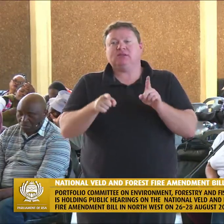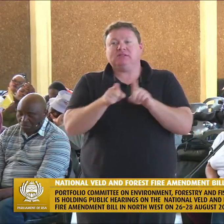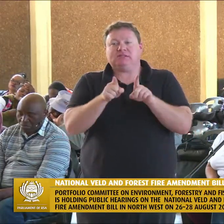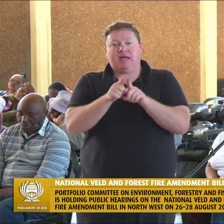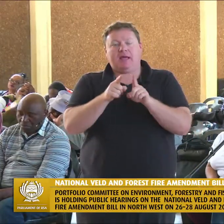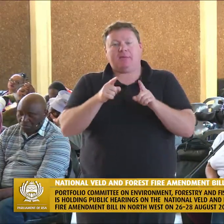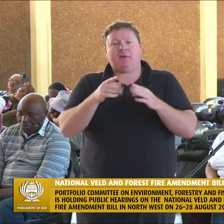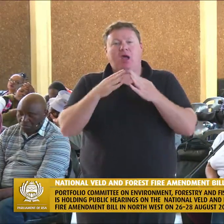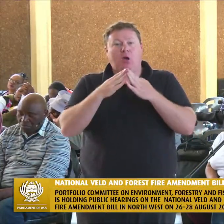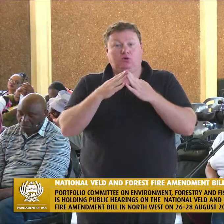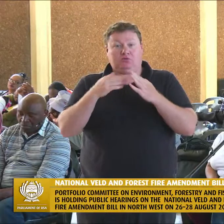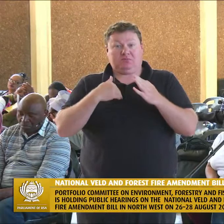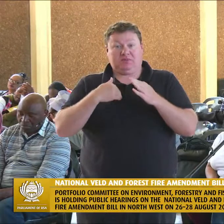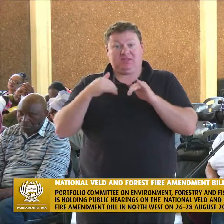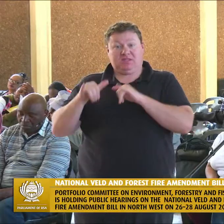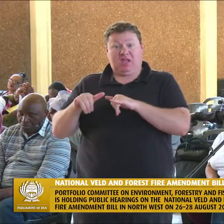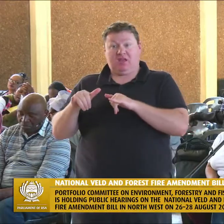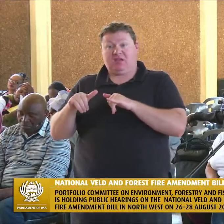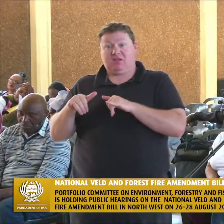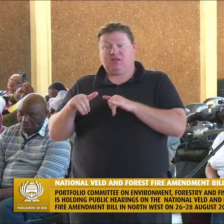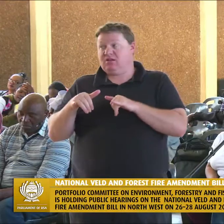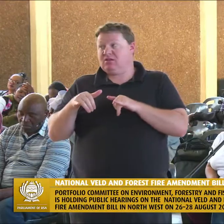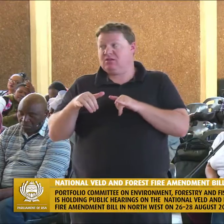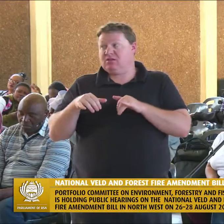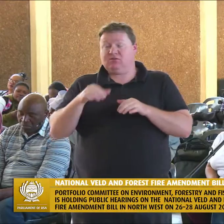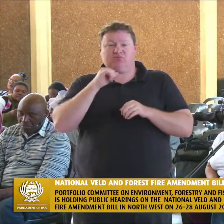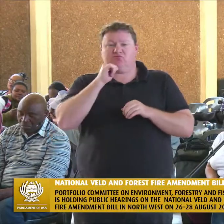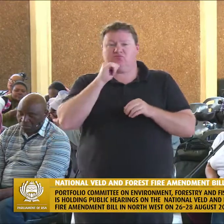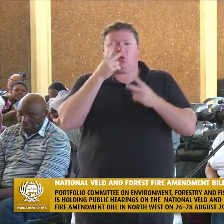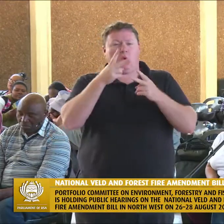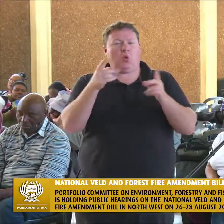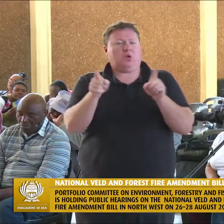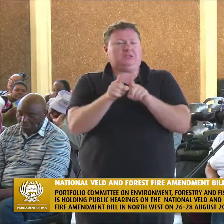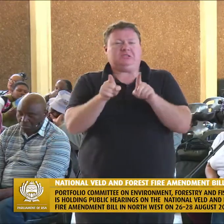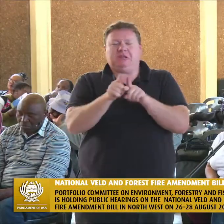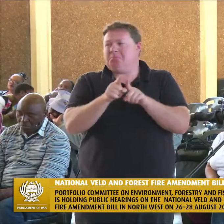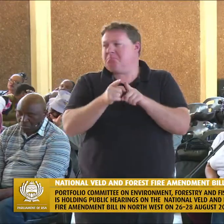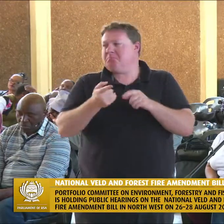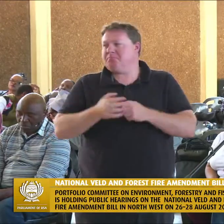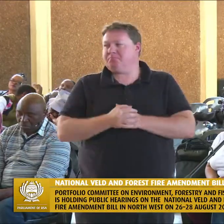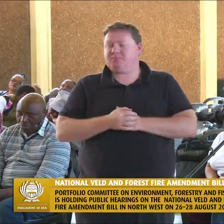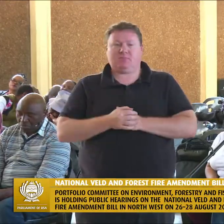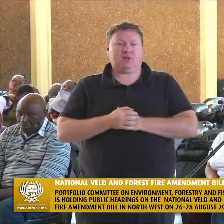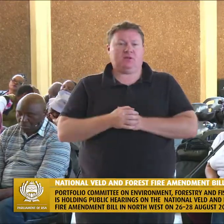staying it doesn't look the part exactly